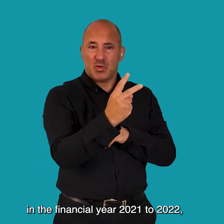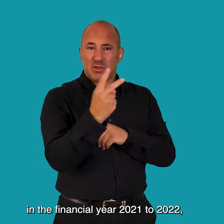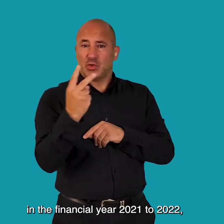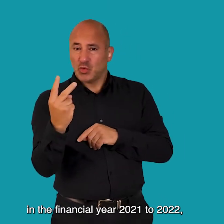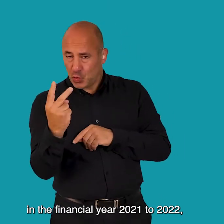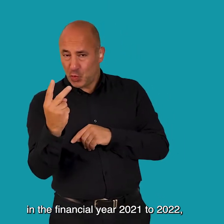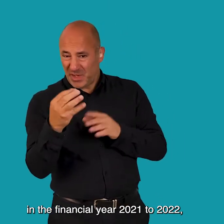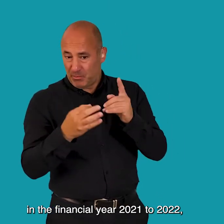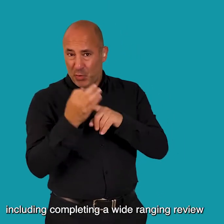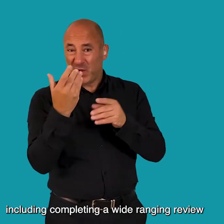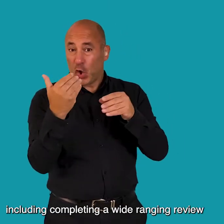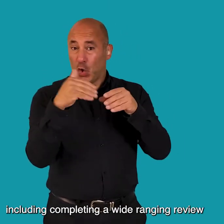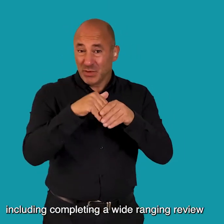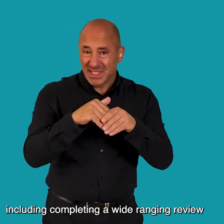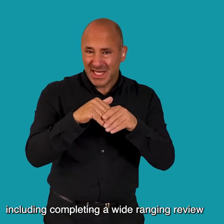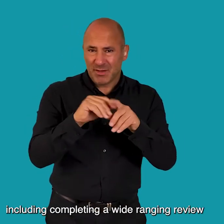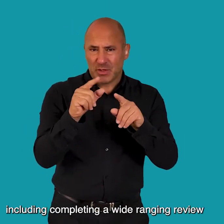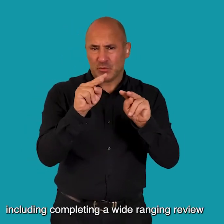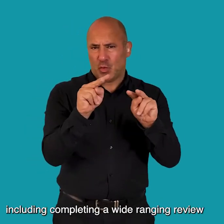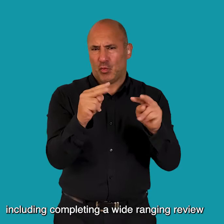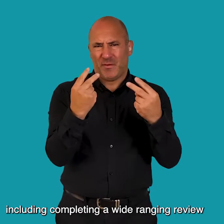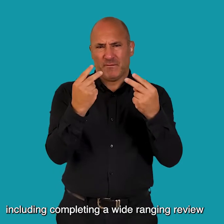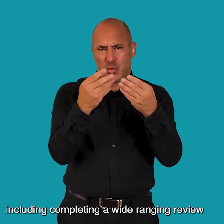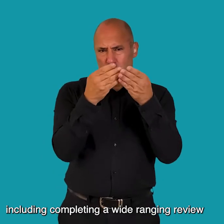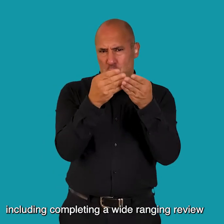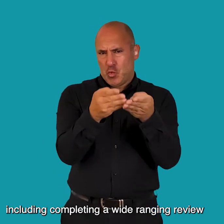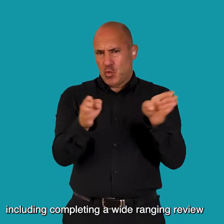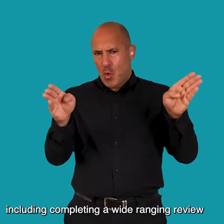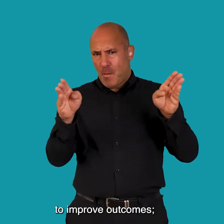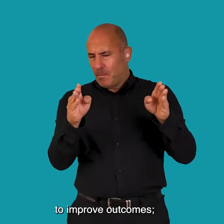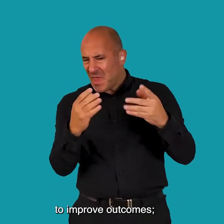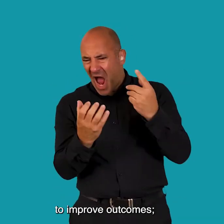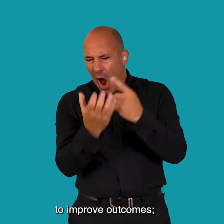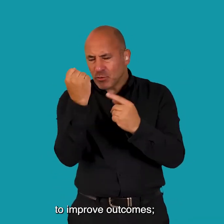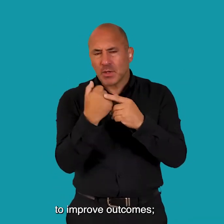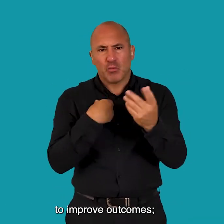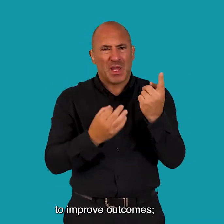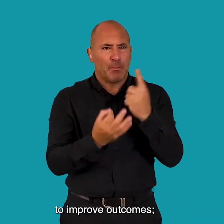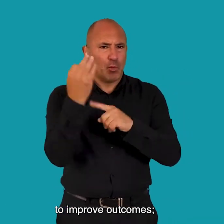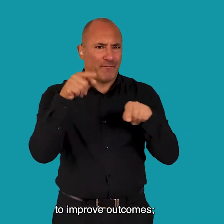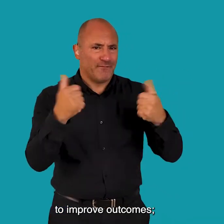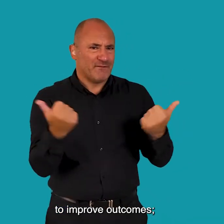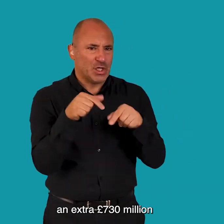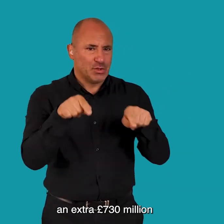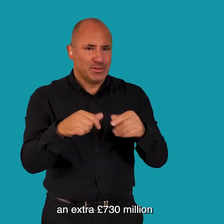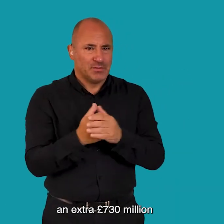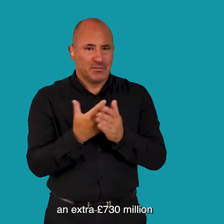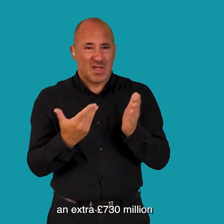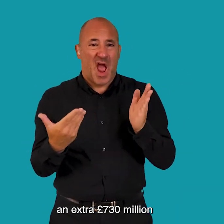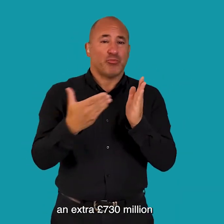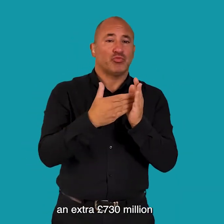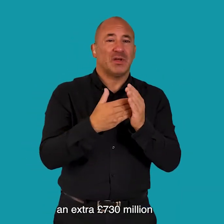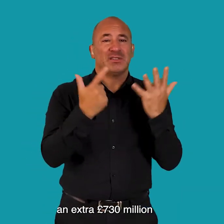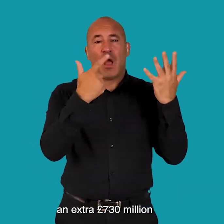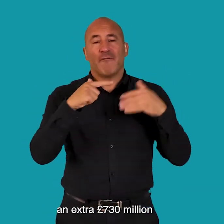2021-22, including completing a wide-ranging review to improve outcomes, an extra £730